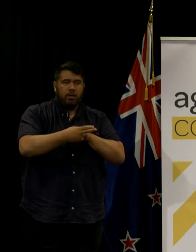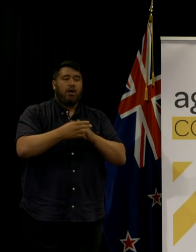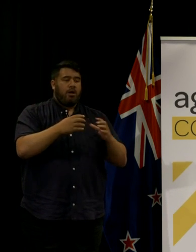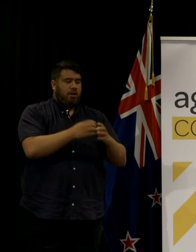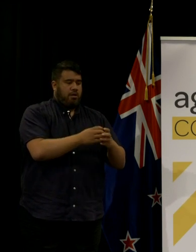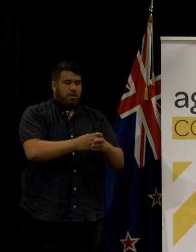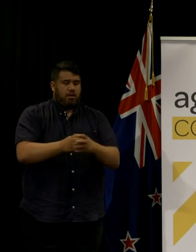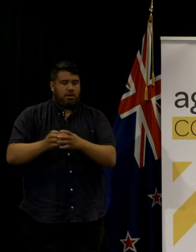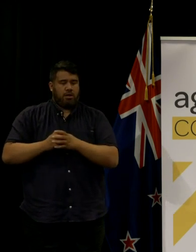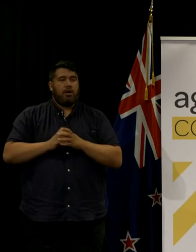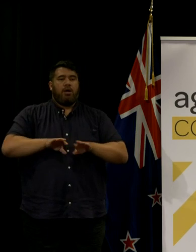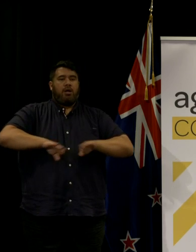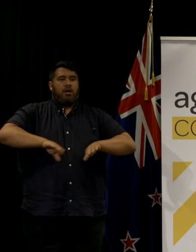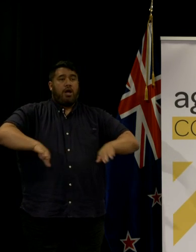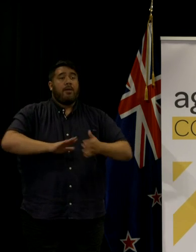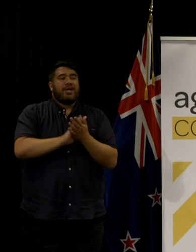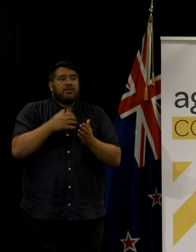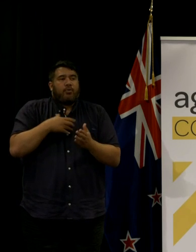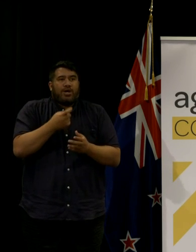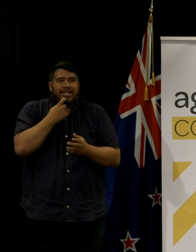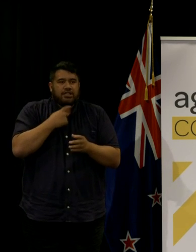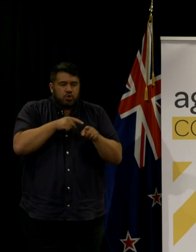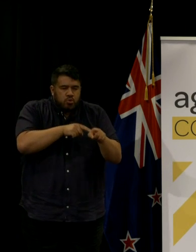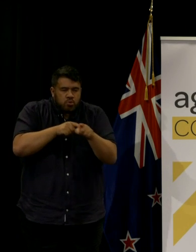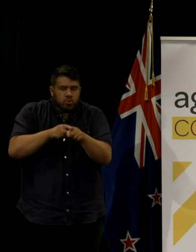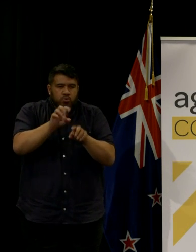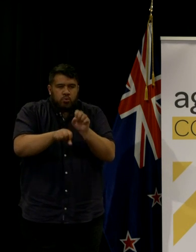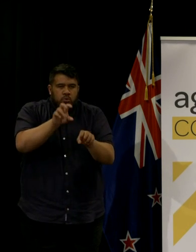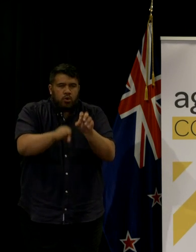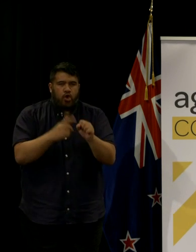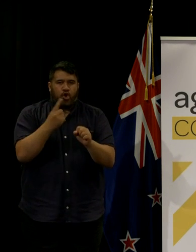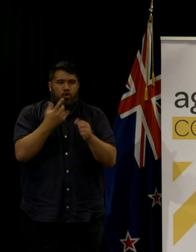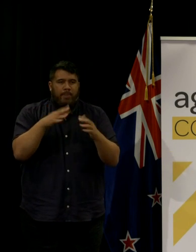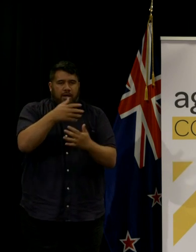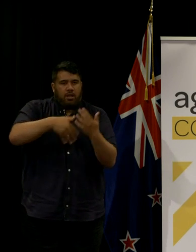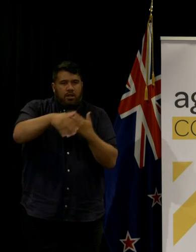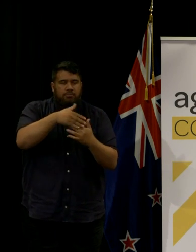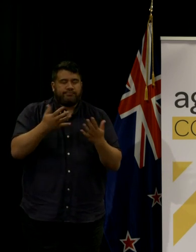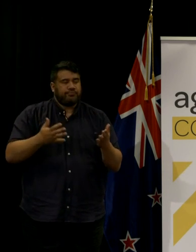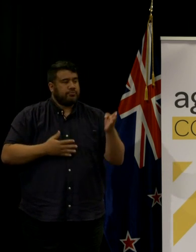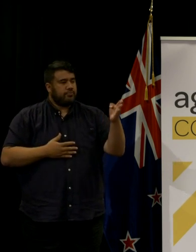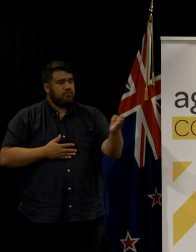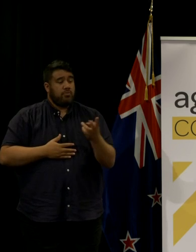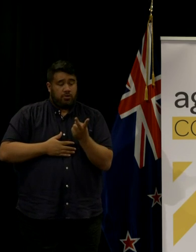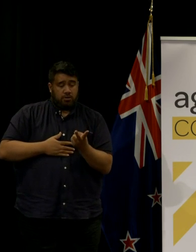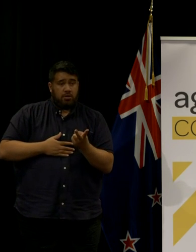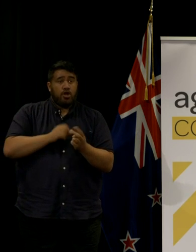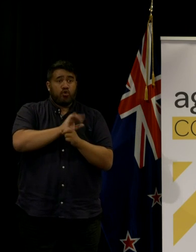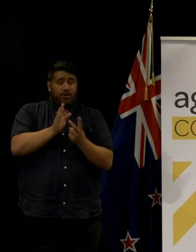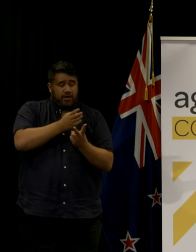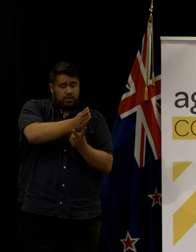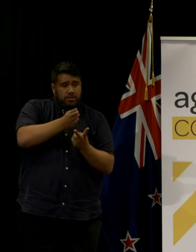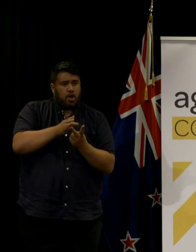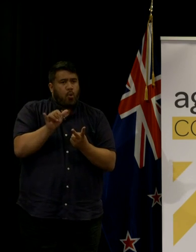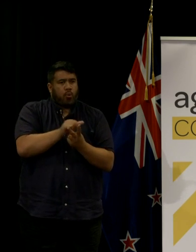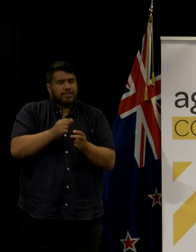do that rapid close contact tracing. Of the 2 strains, there's 2 questions. Of the 2 strains, which is the most dangerous, and